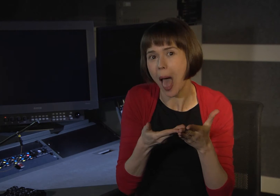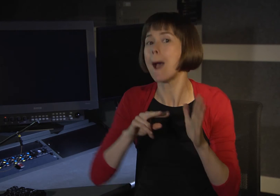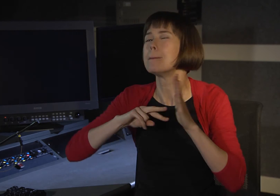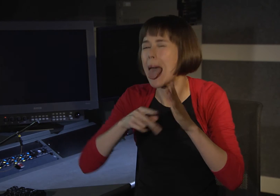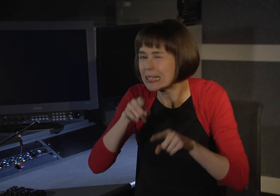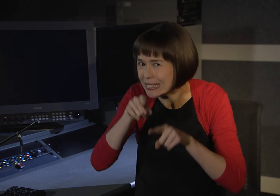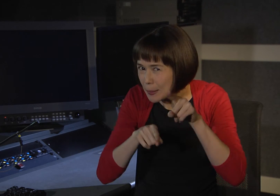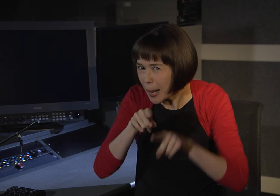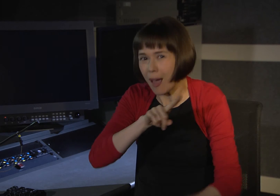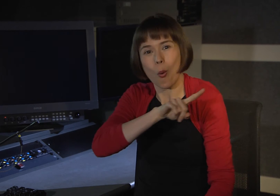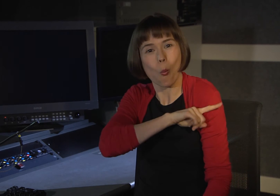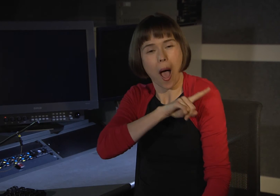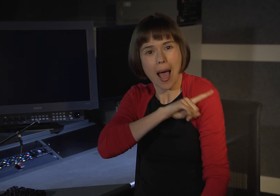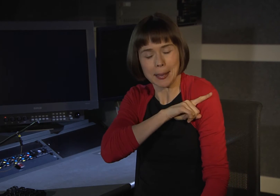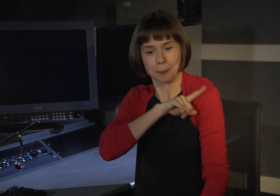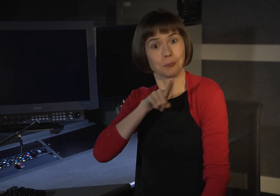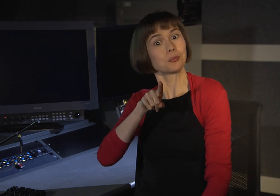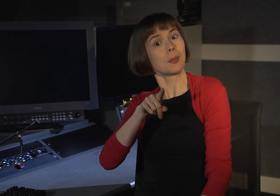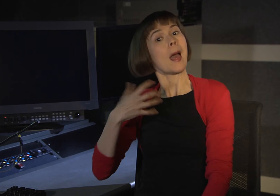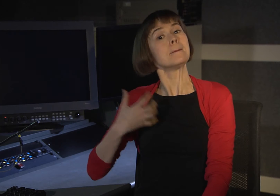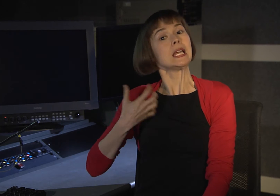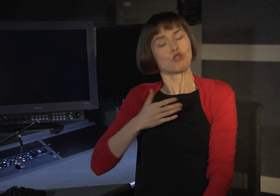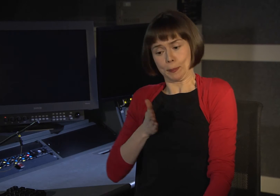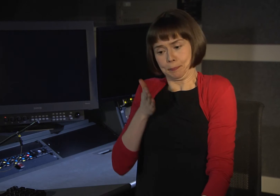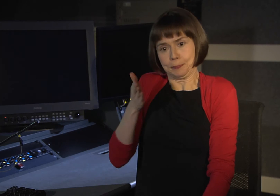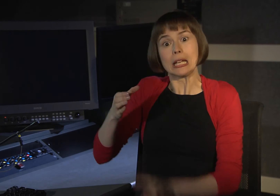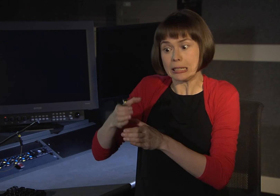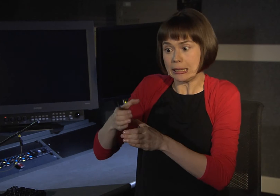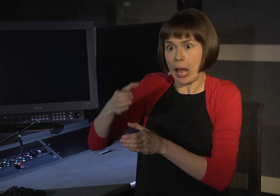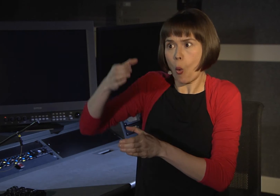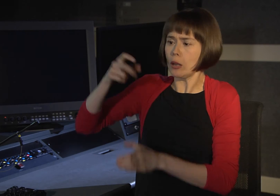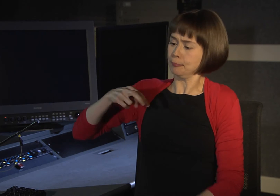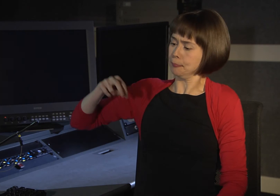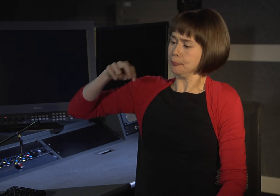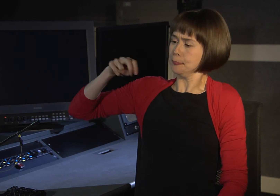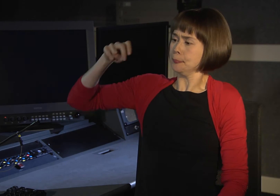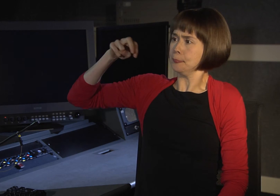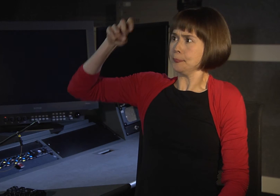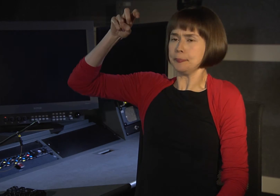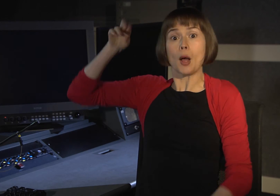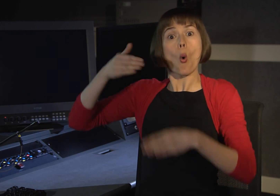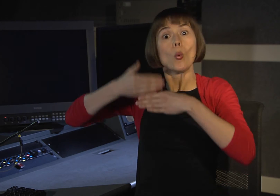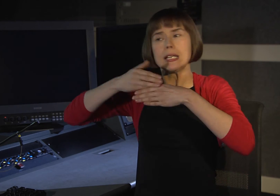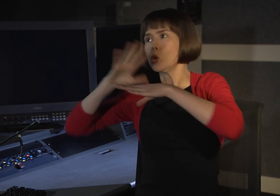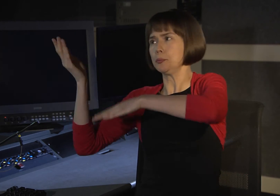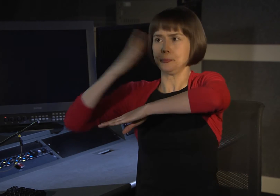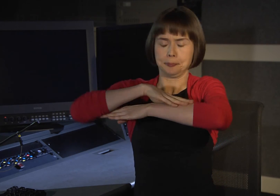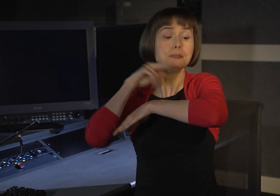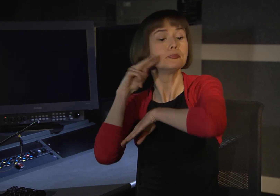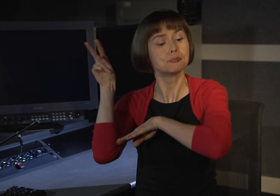Margaret and Ursula have set up a similar situation whereby Beatrice has gone to a tower and she's looking out from